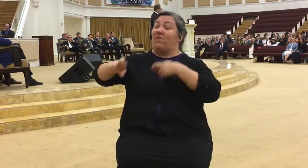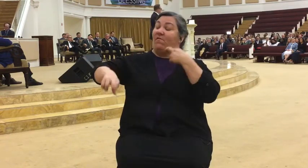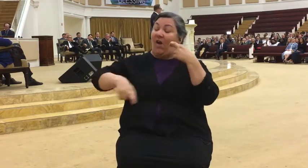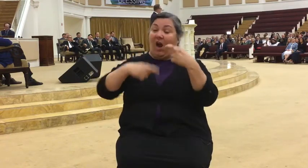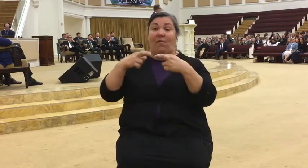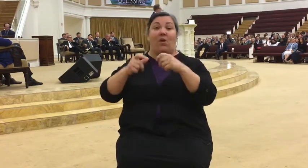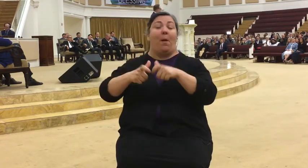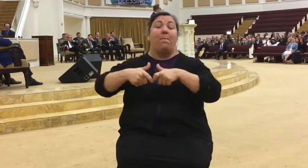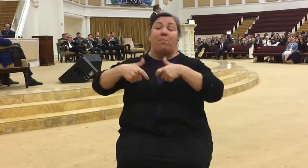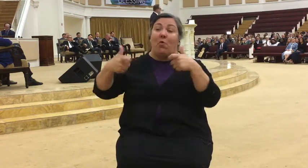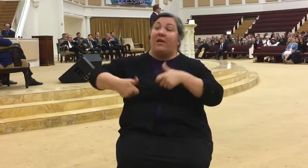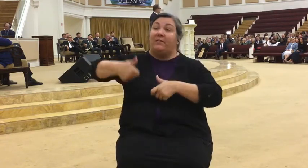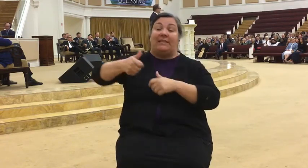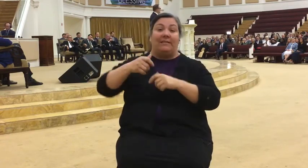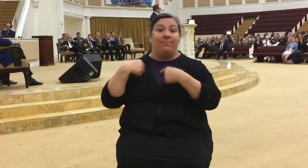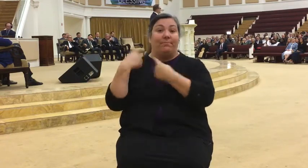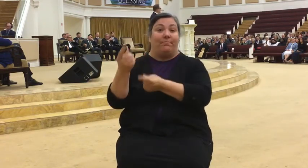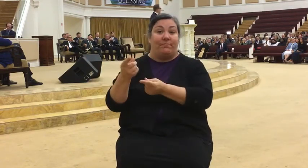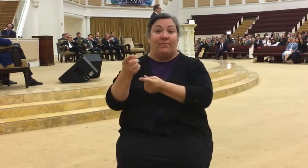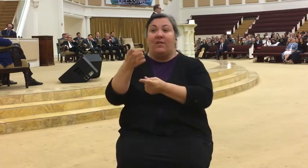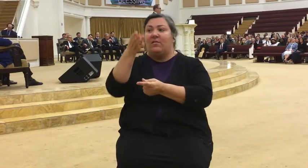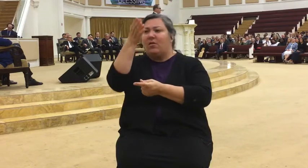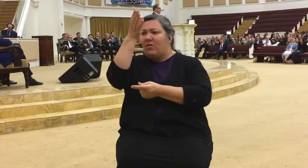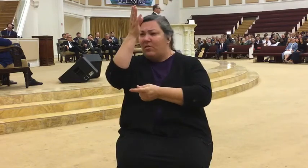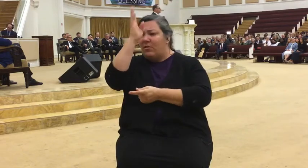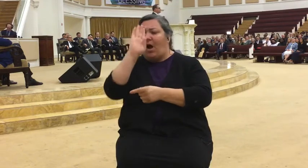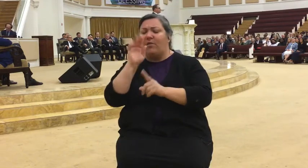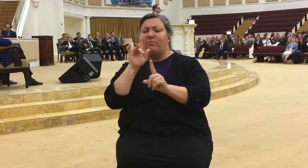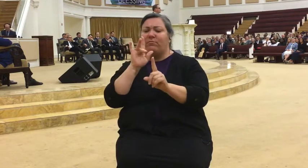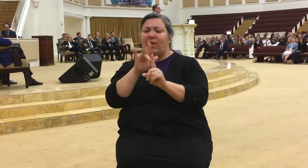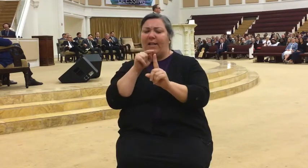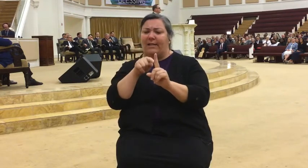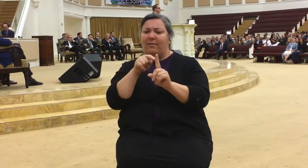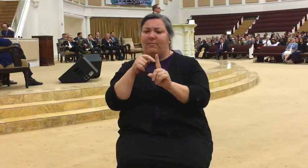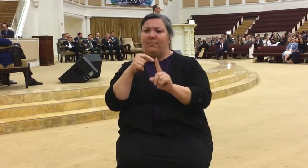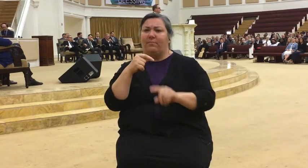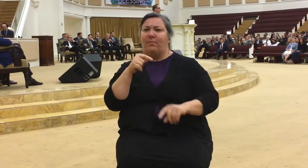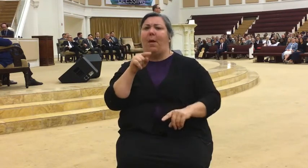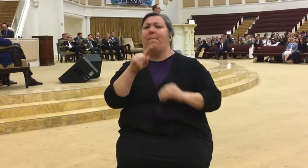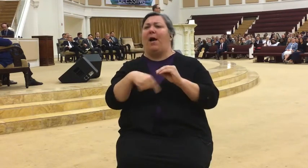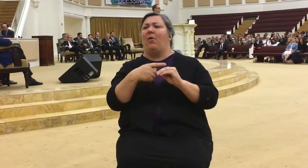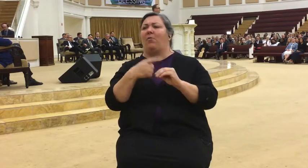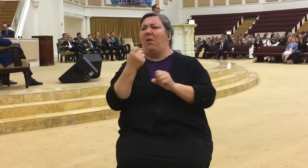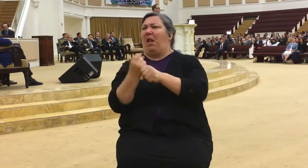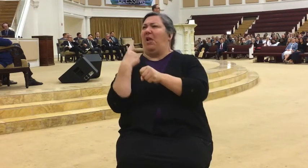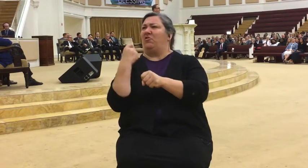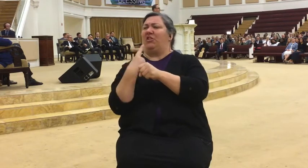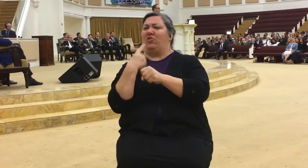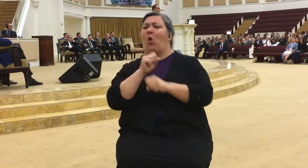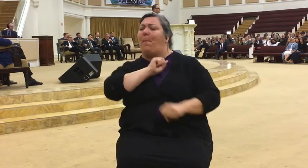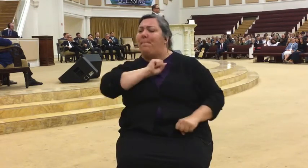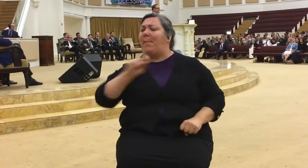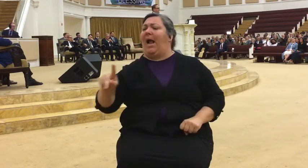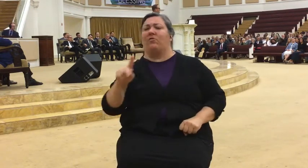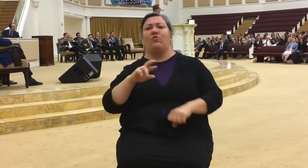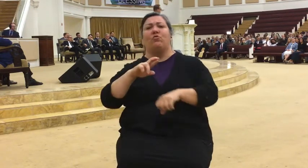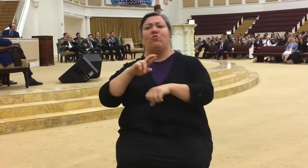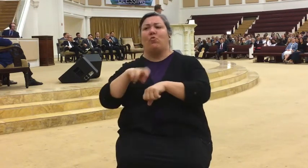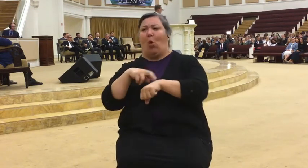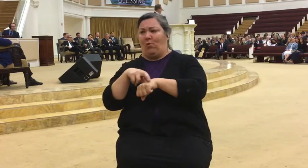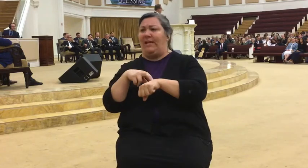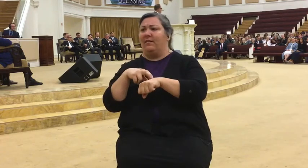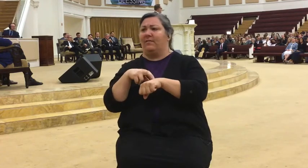God began to deal with them about a year ago about going back to Roatan, and they left a very successful path